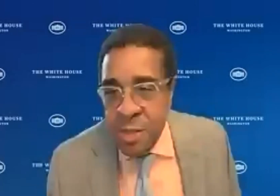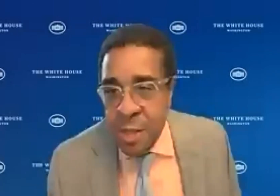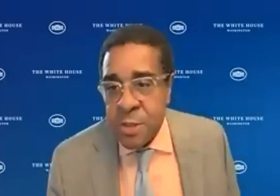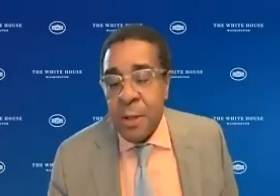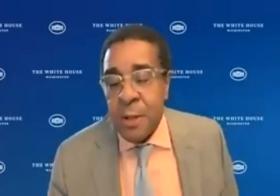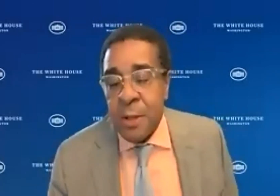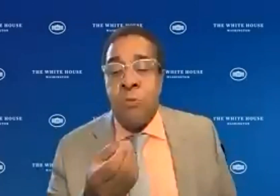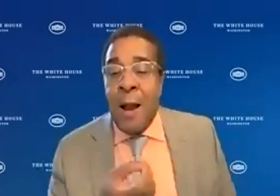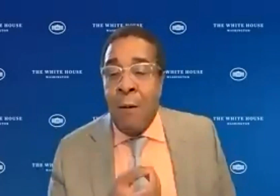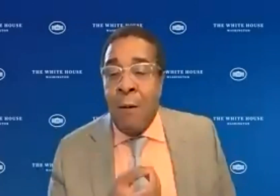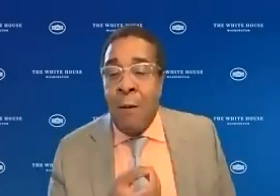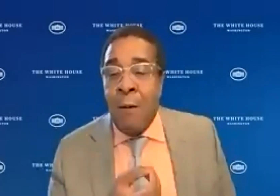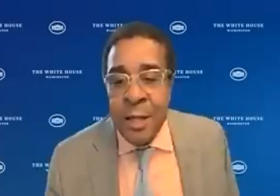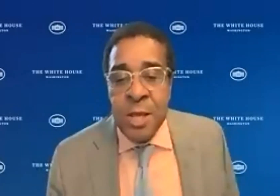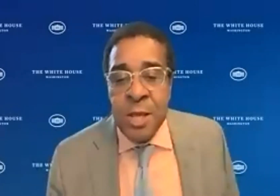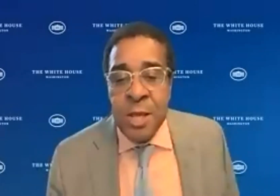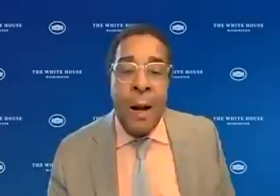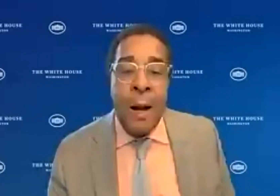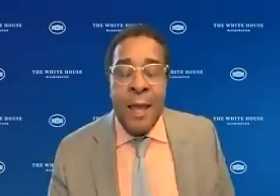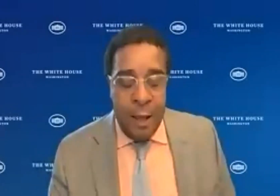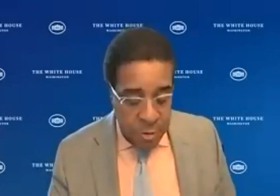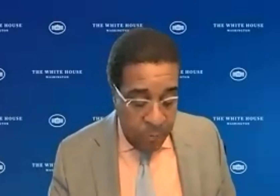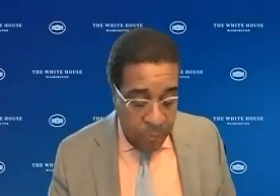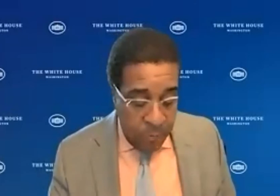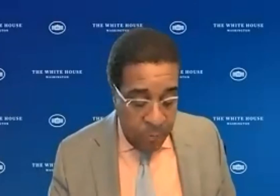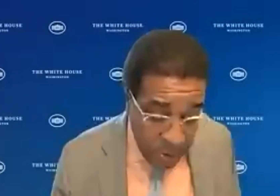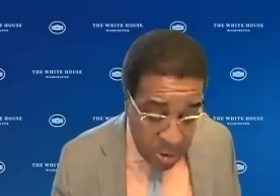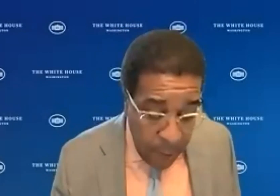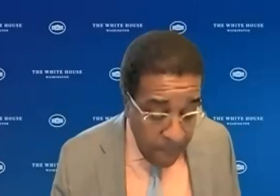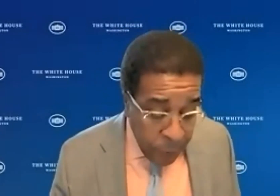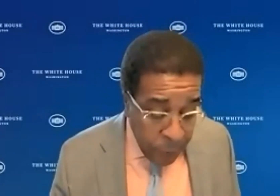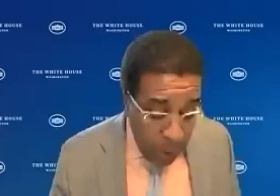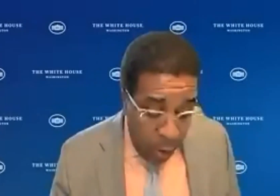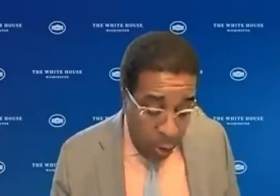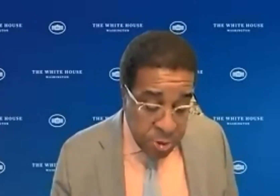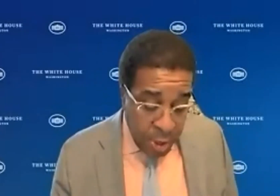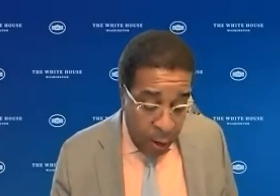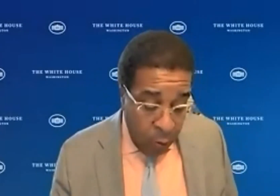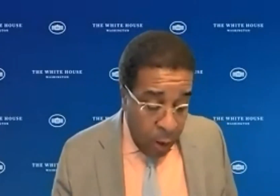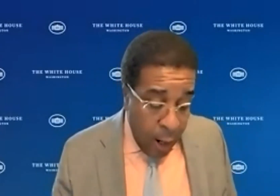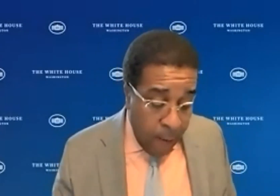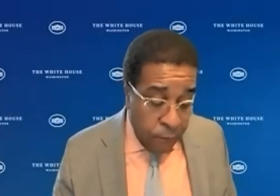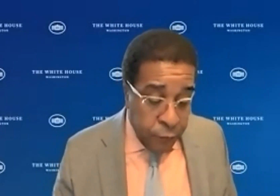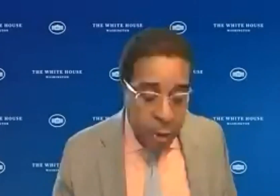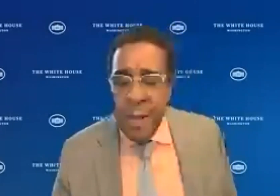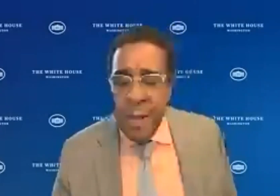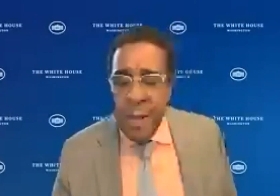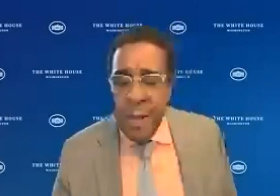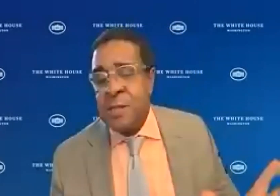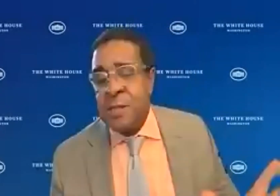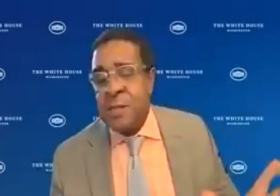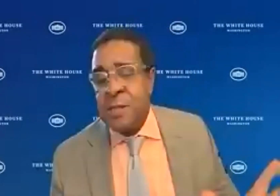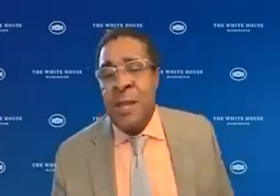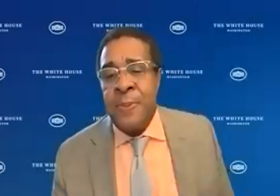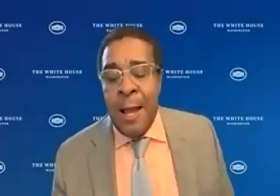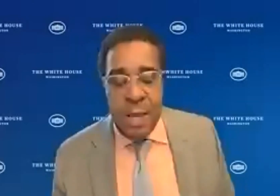health centers, the Ryan White clinics, and our public health departments. We also, many of the